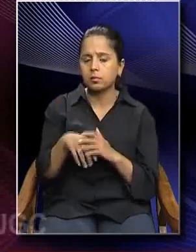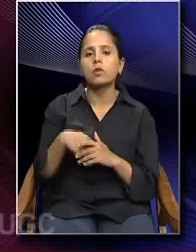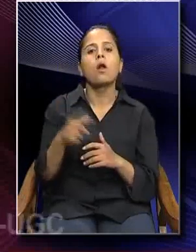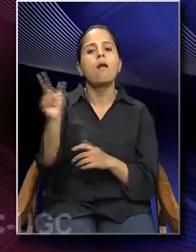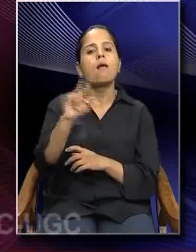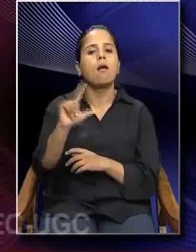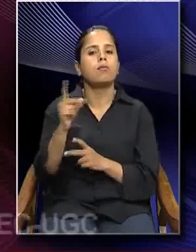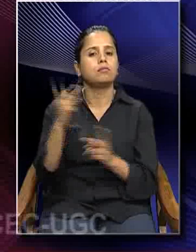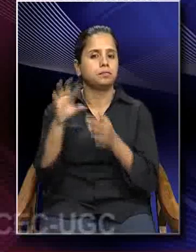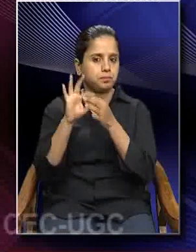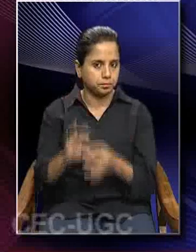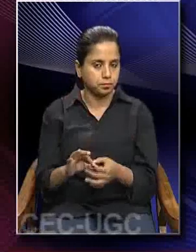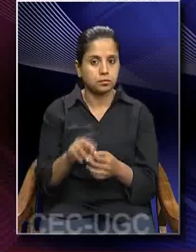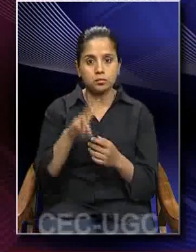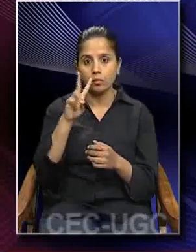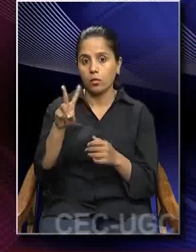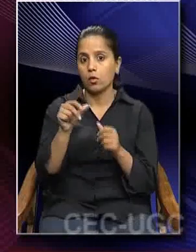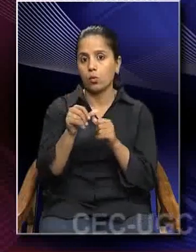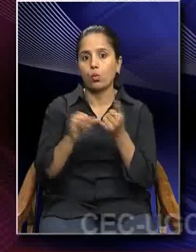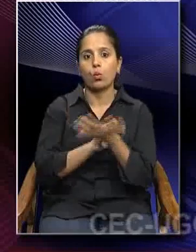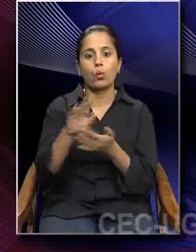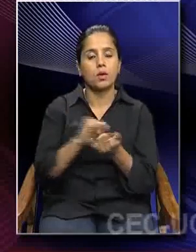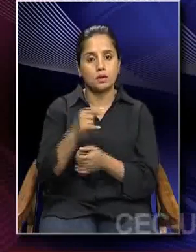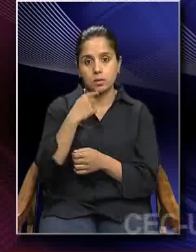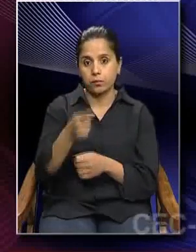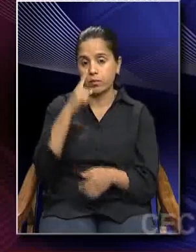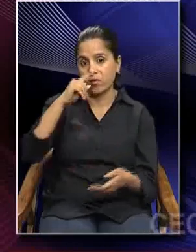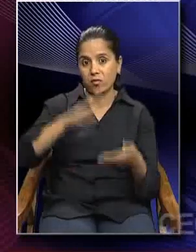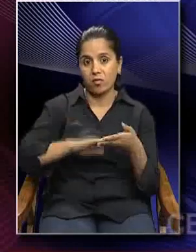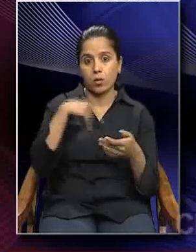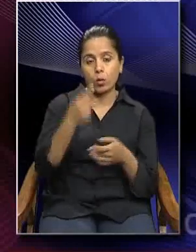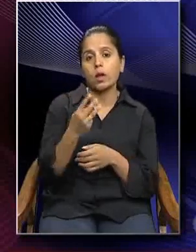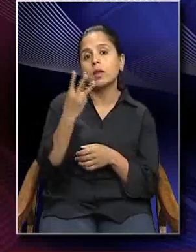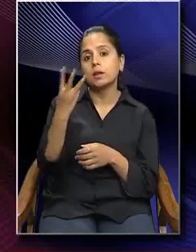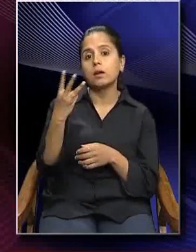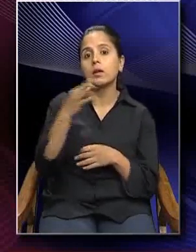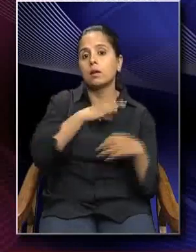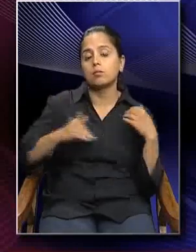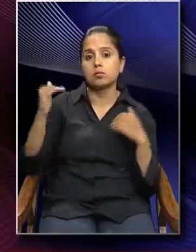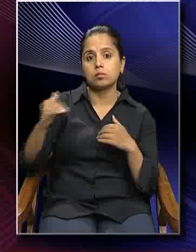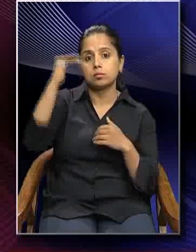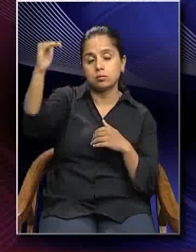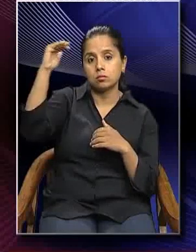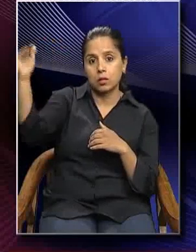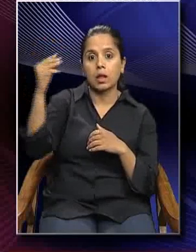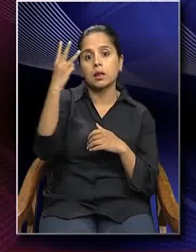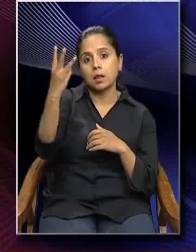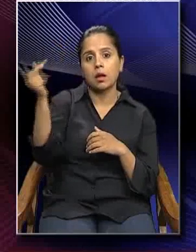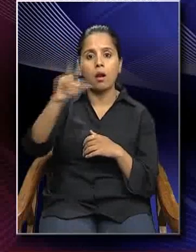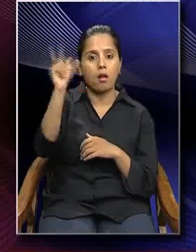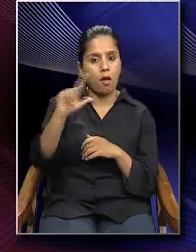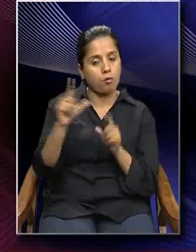adultery. Vashishta mentioned that wives of the three upper castes committing